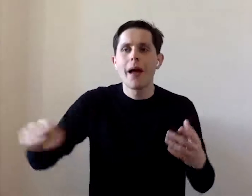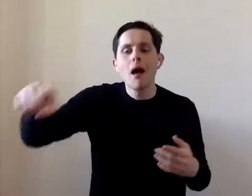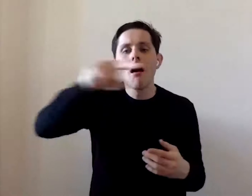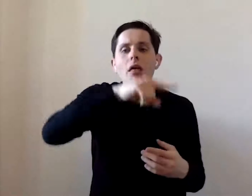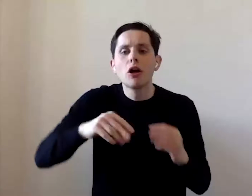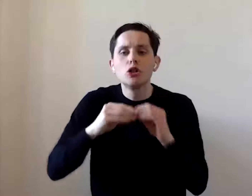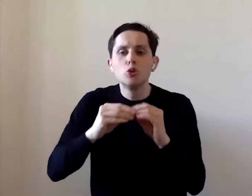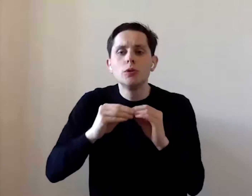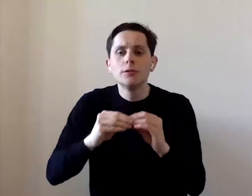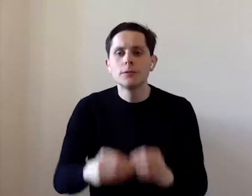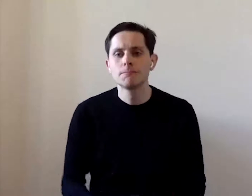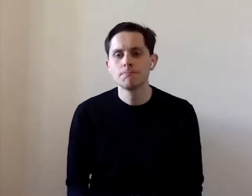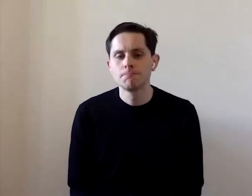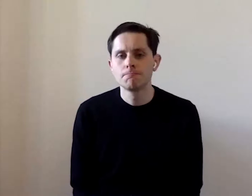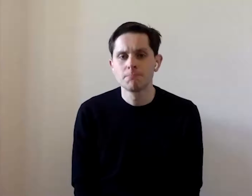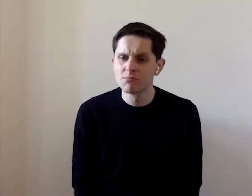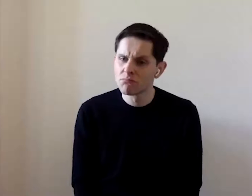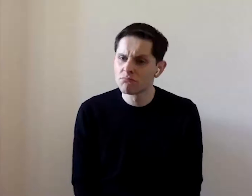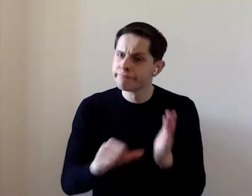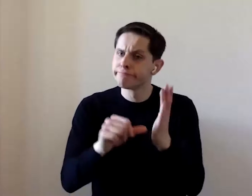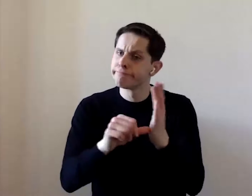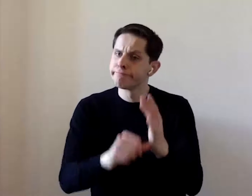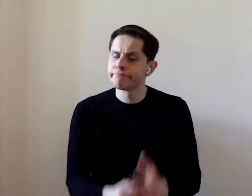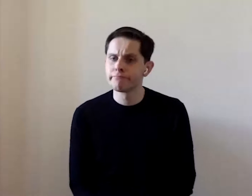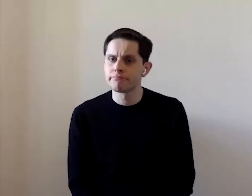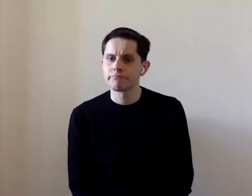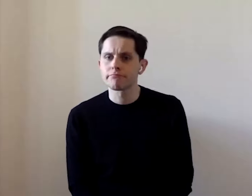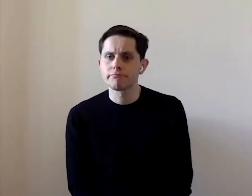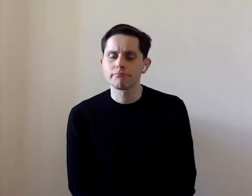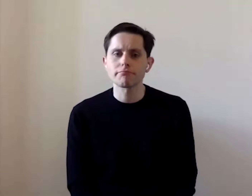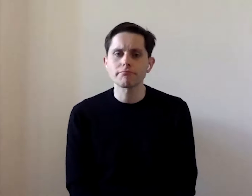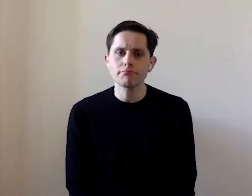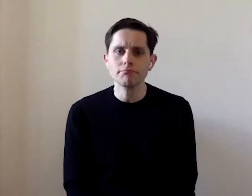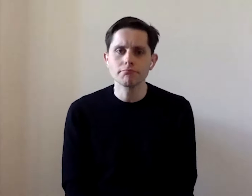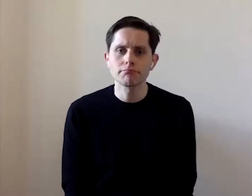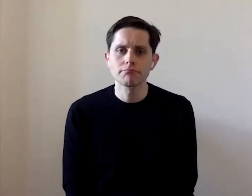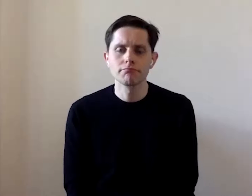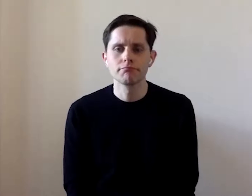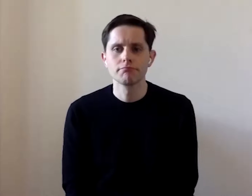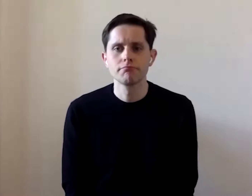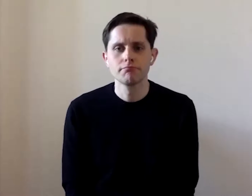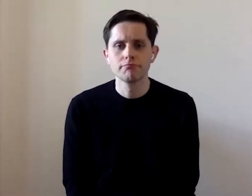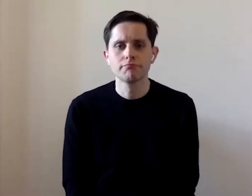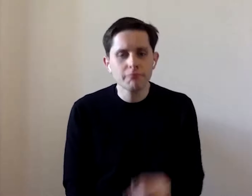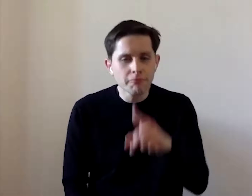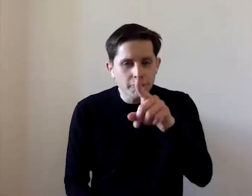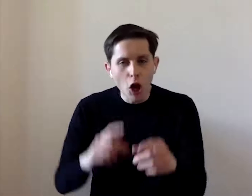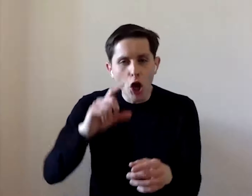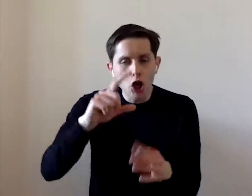getting sort of further behind as the time progressed. For sure, that was something that I experienced and